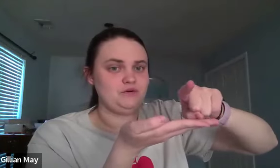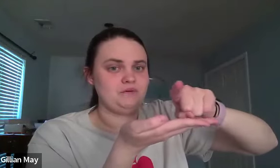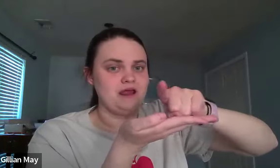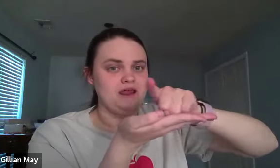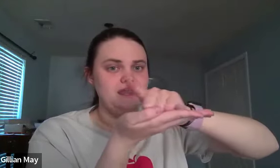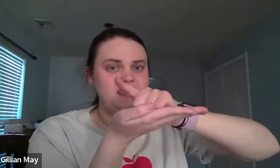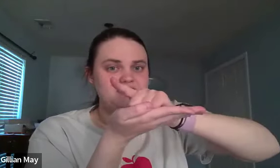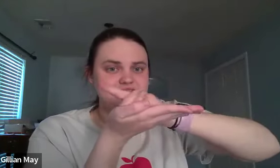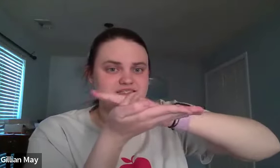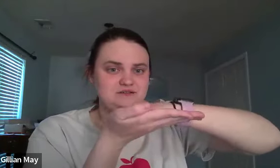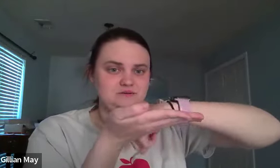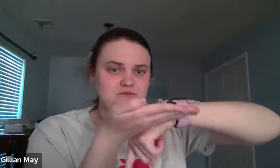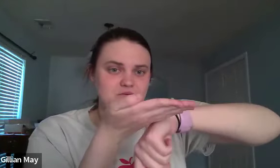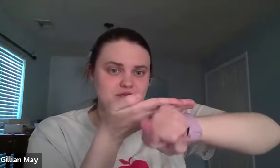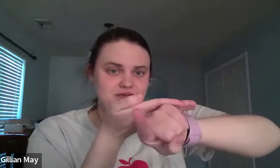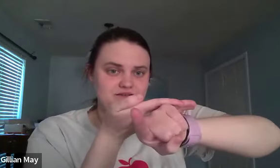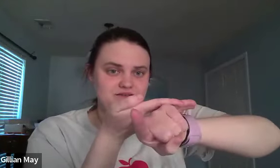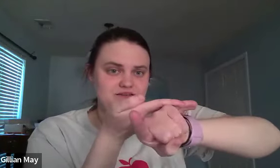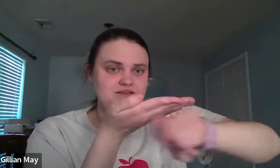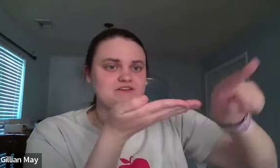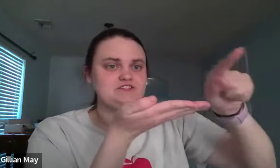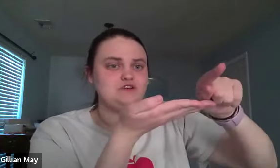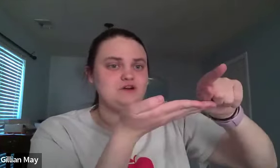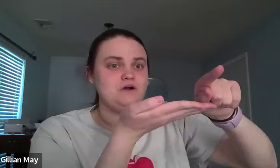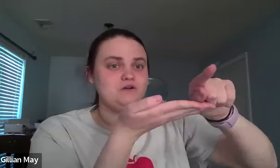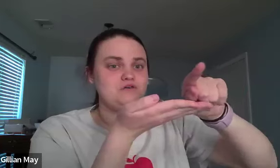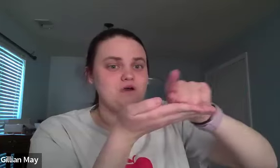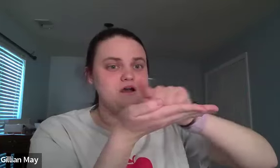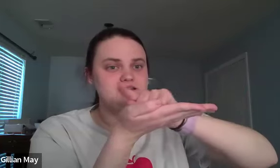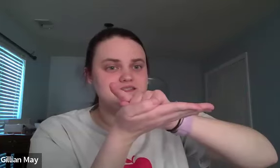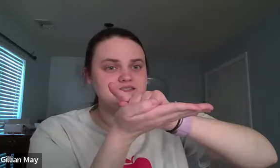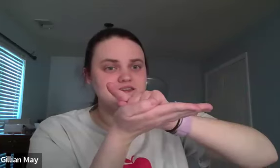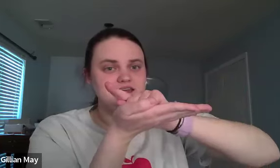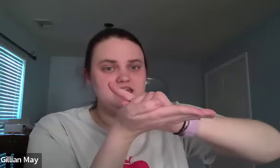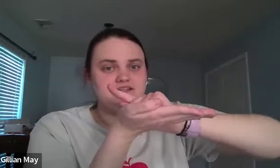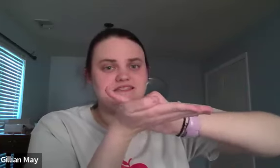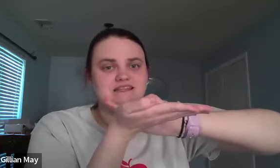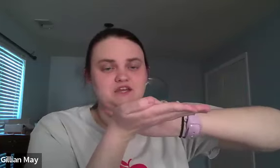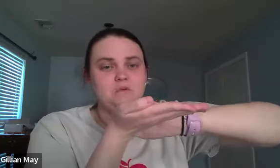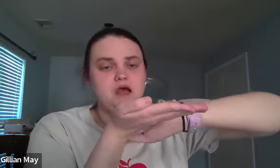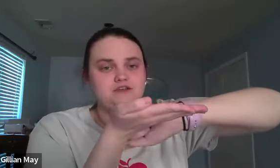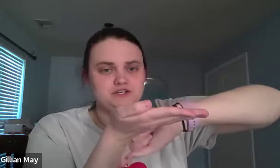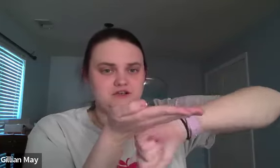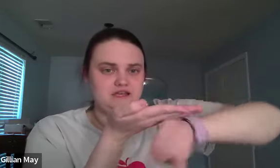go next week. So you go across and like go under your hand.